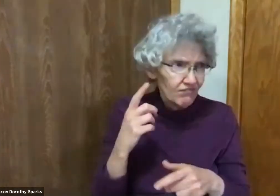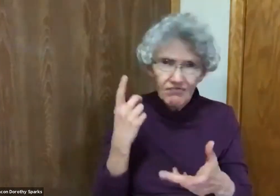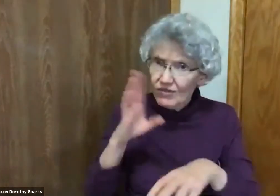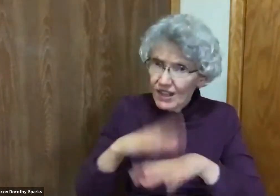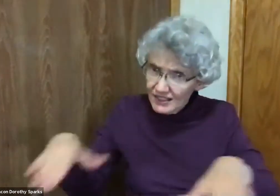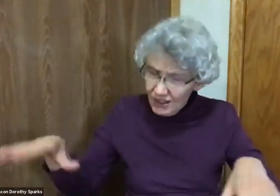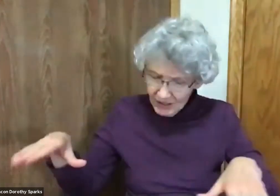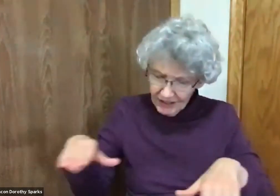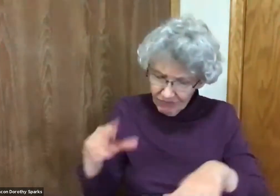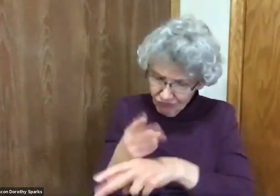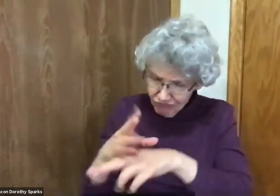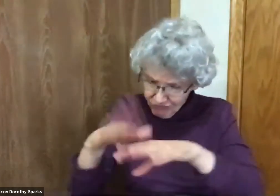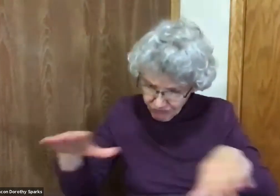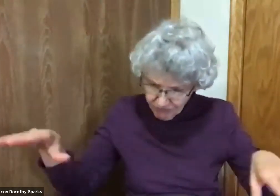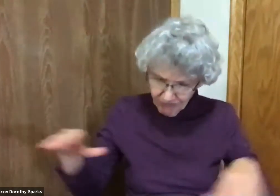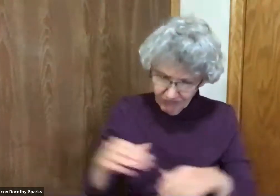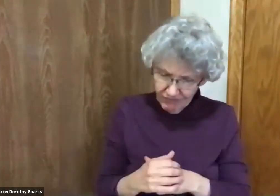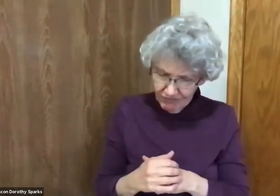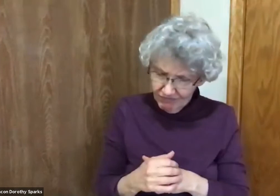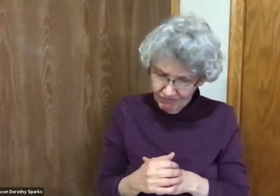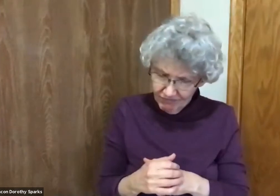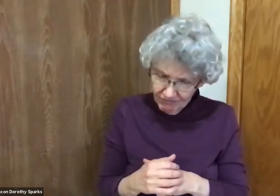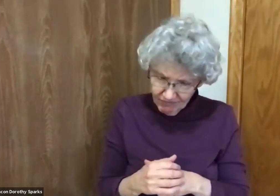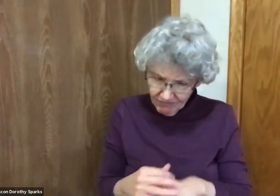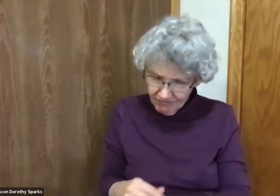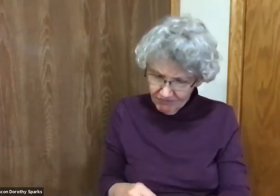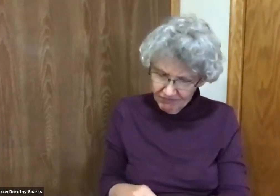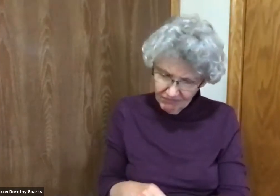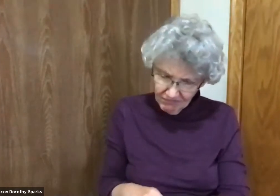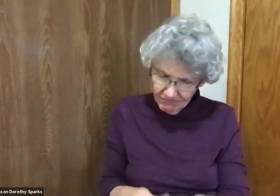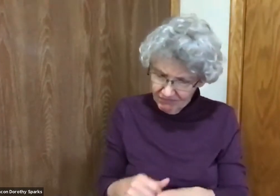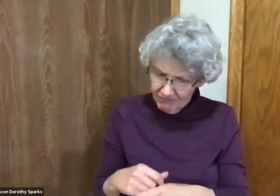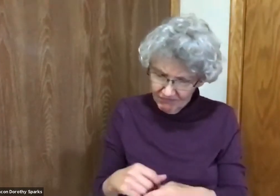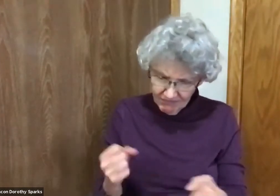a positive difference in addition to caring for their children,